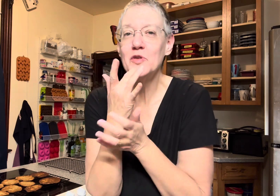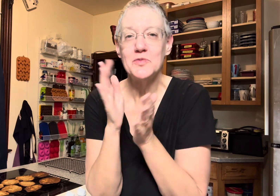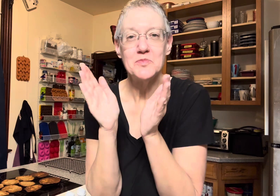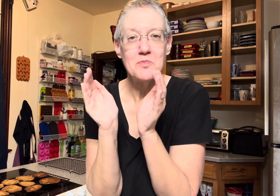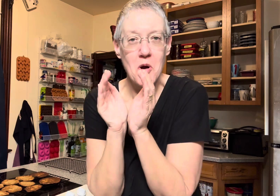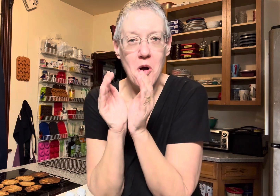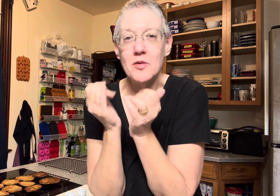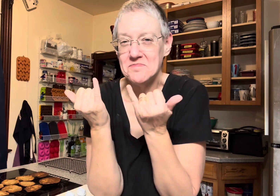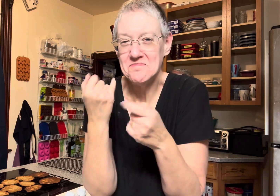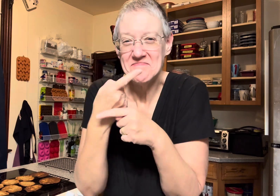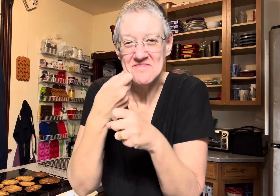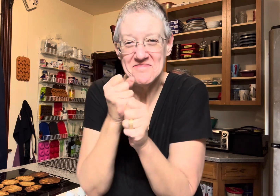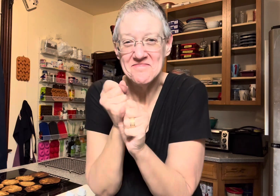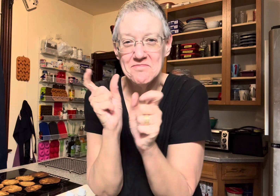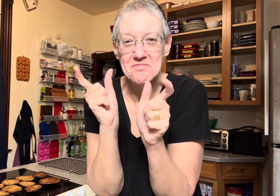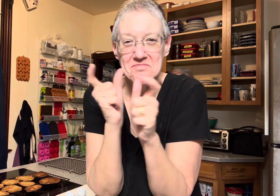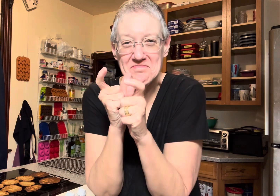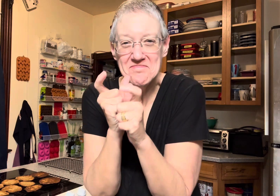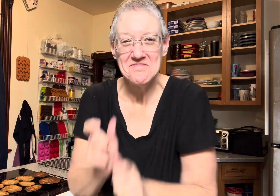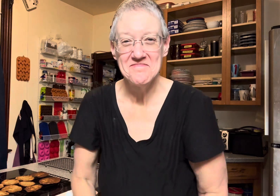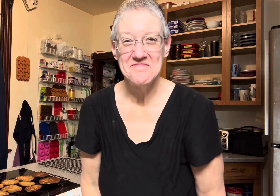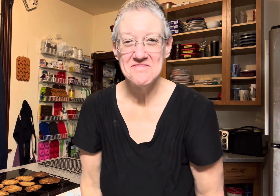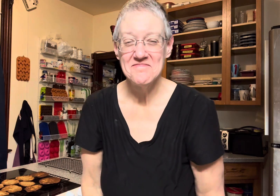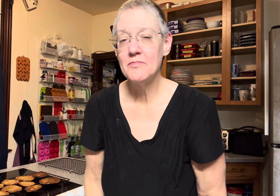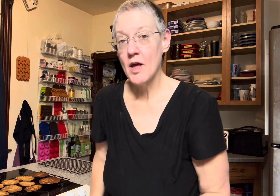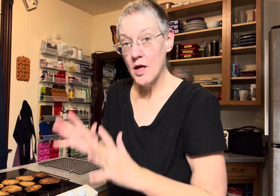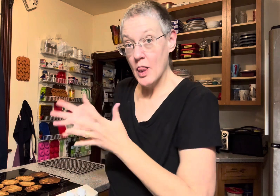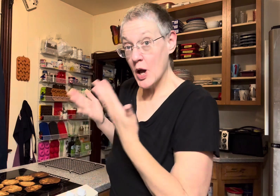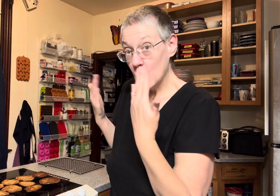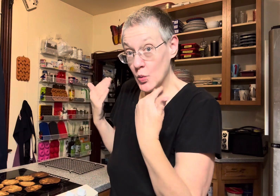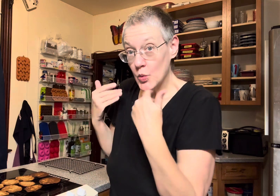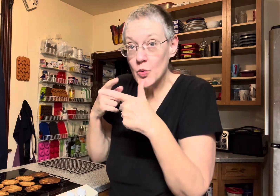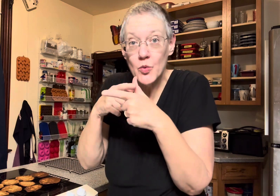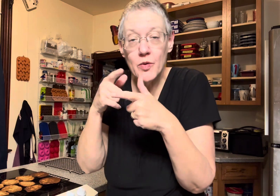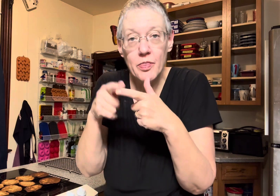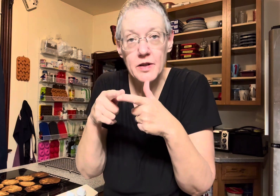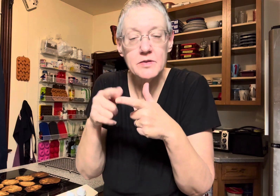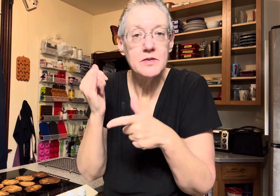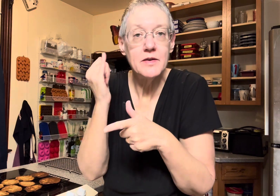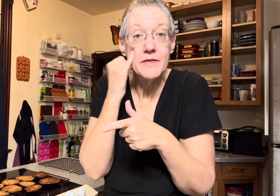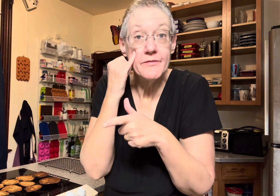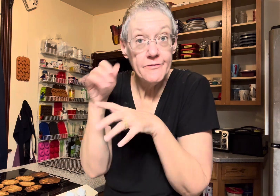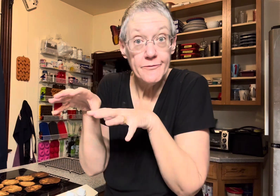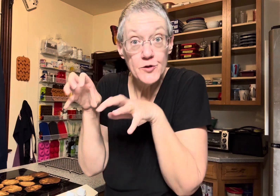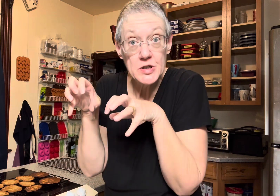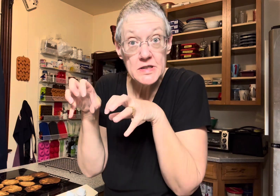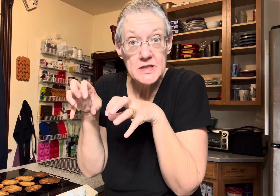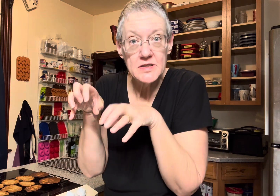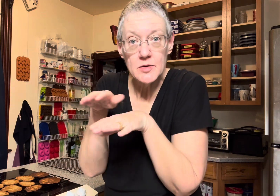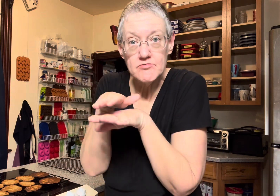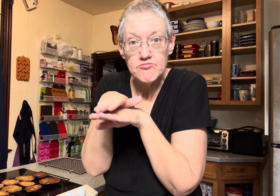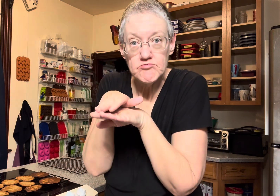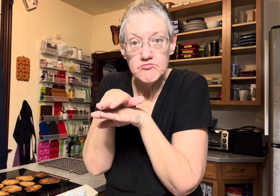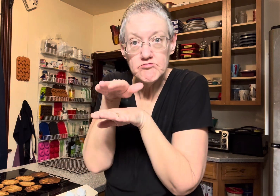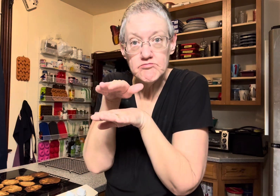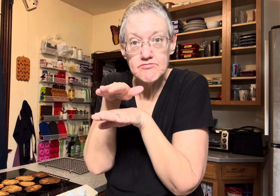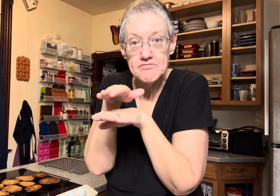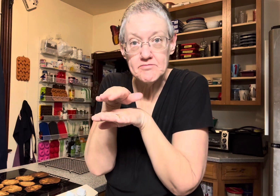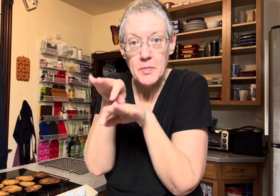but Dale likes them small, and today I'm going to make them small for him. Let's leave these to cool. And if you made